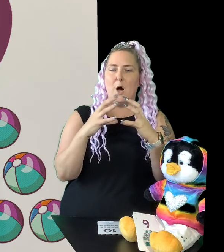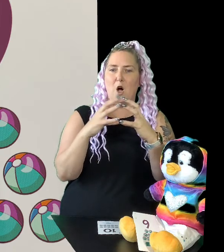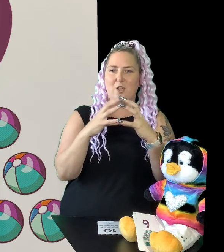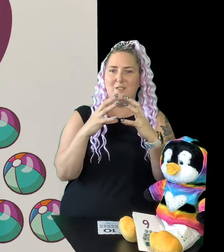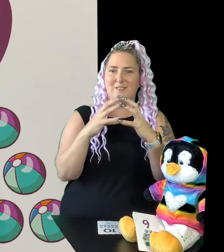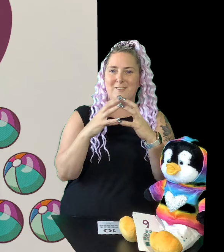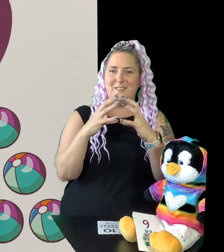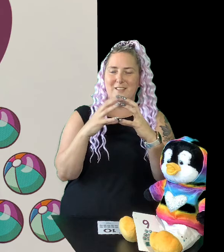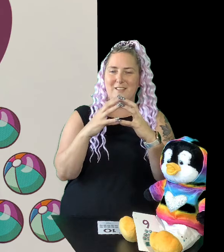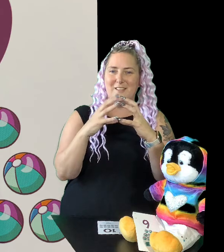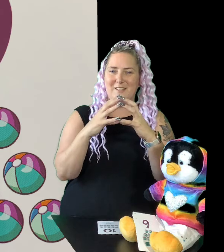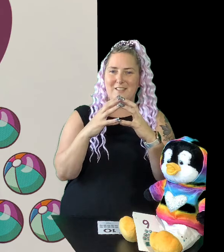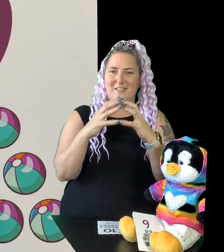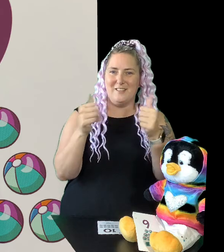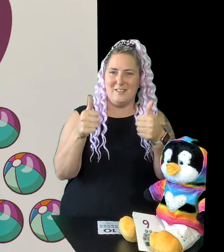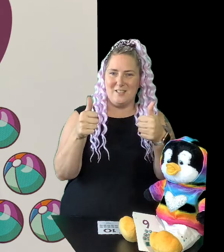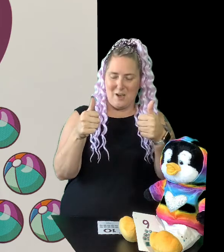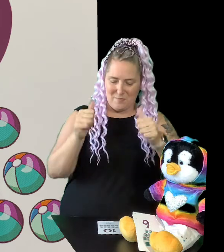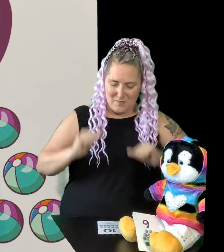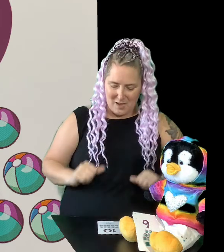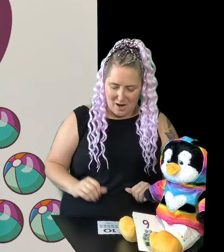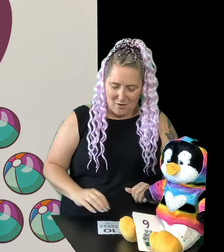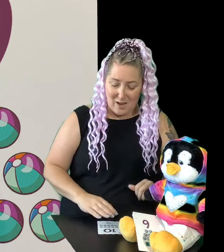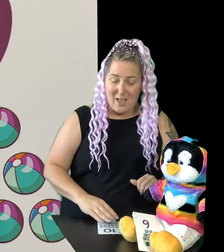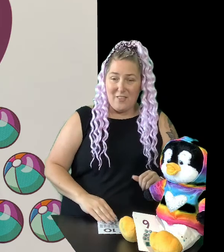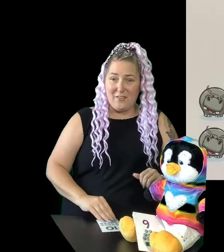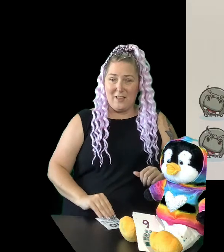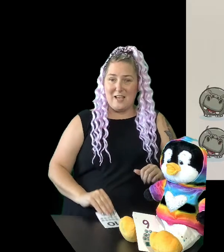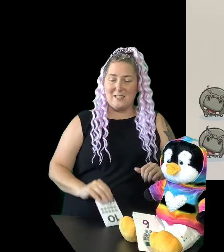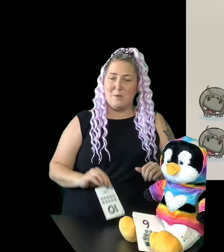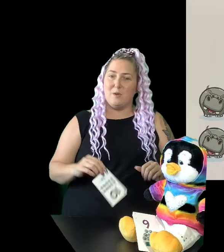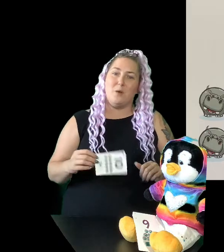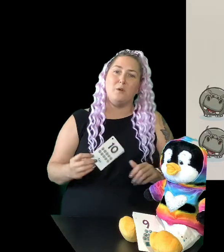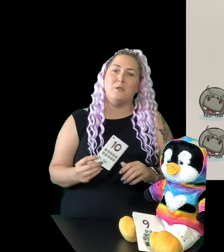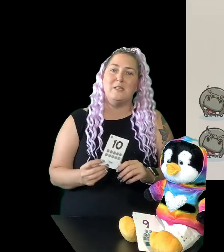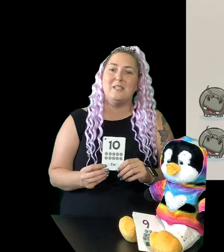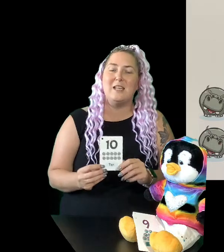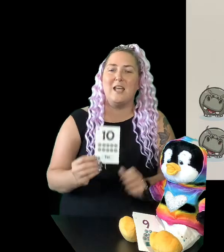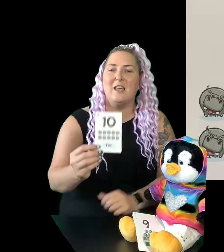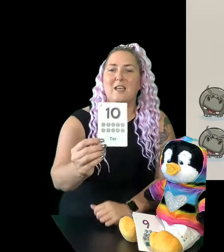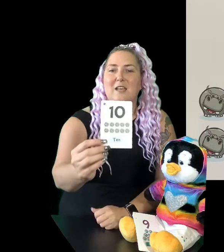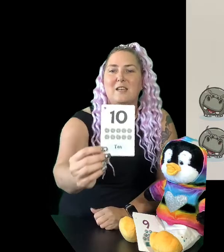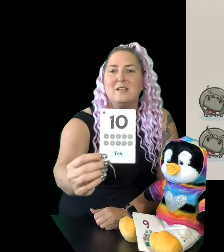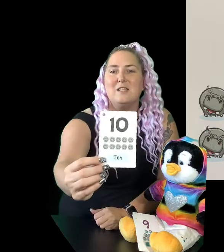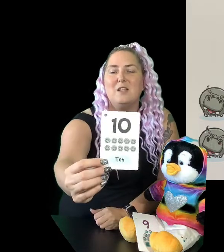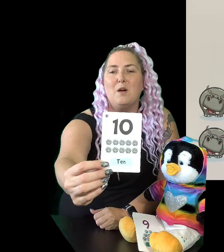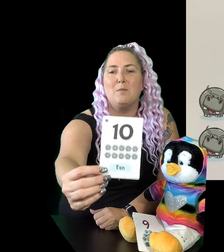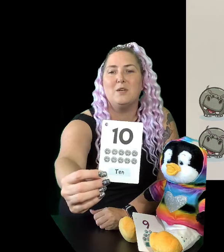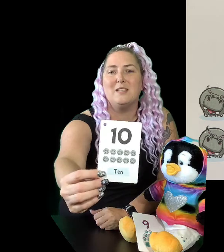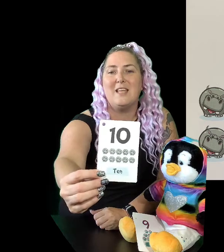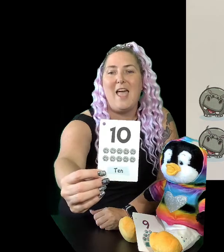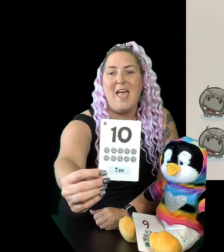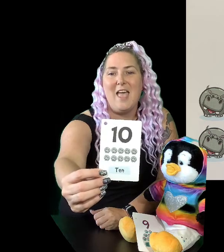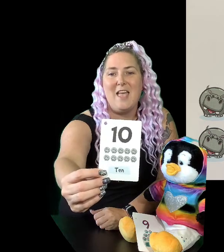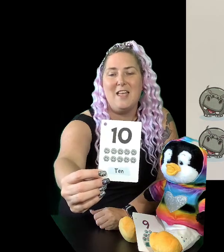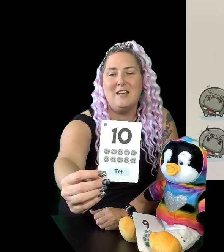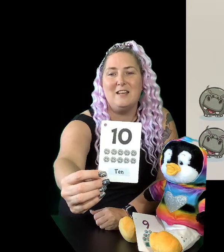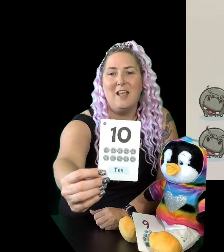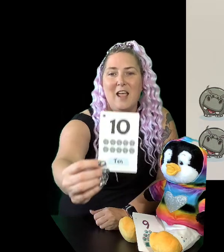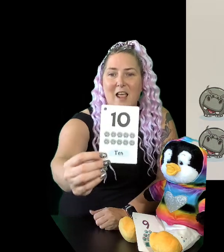ball. Good job. All right, and the last number that we're doing today is the number 10. And